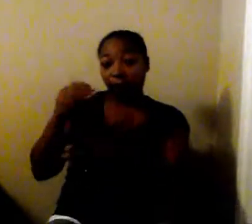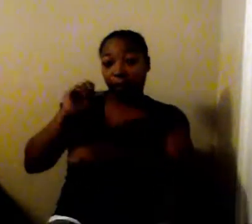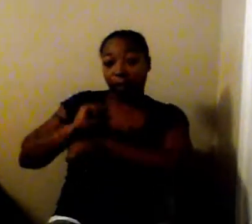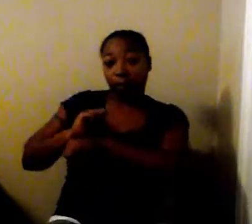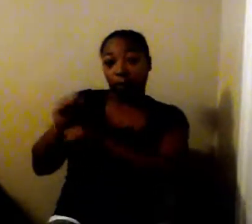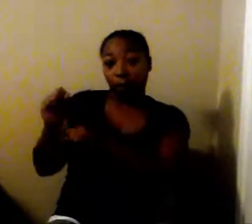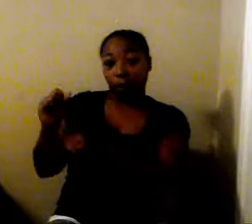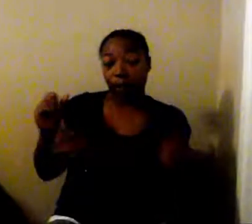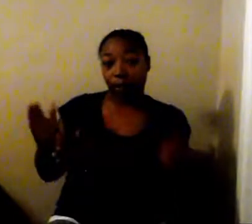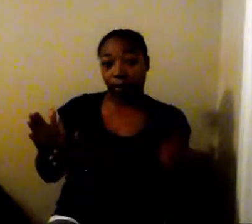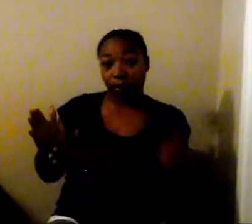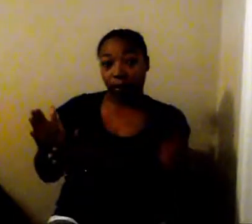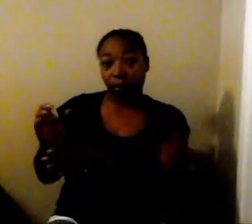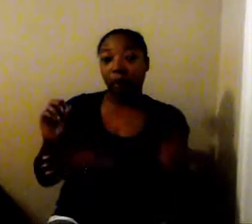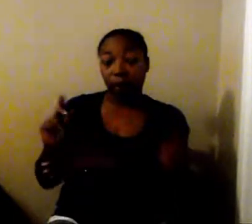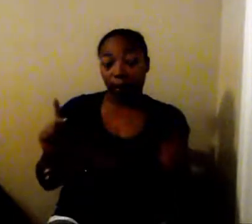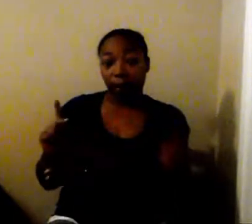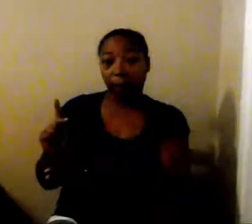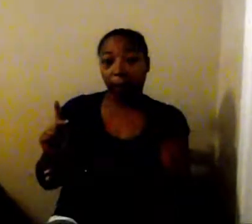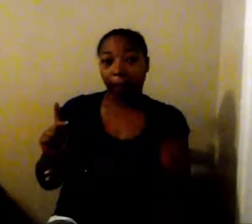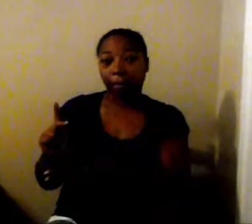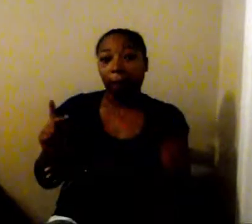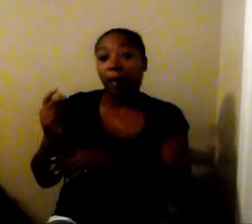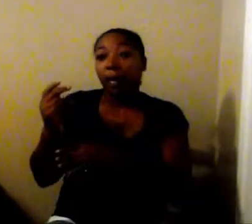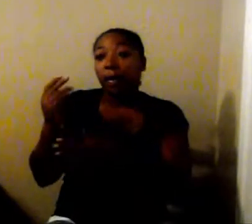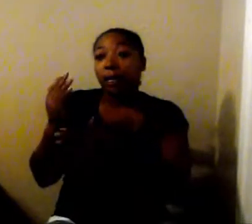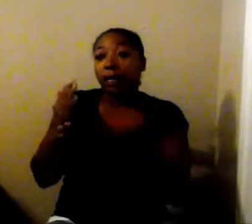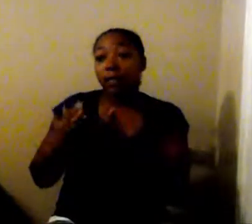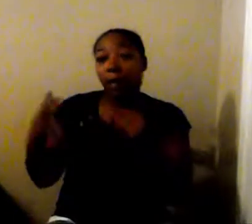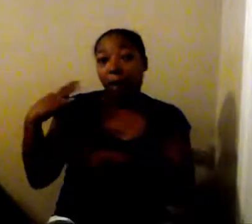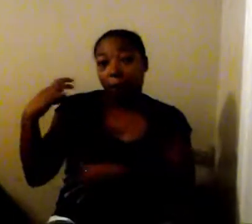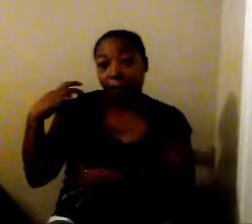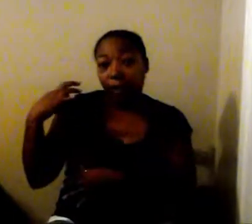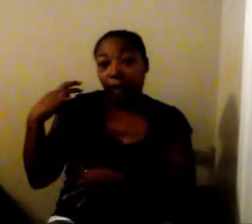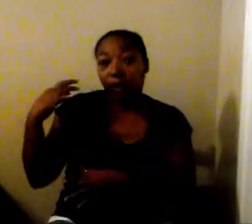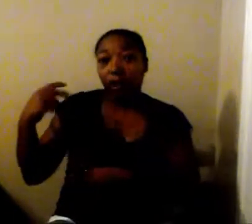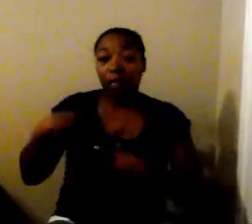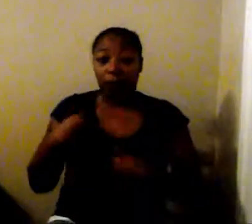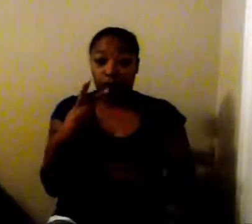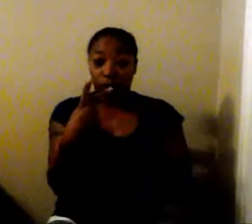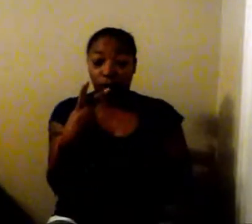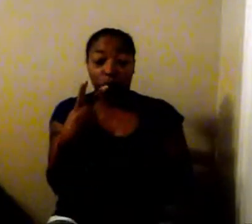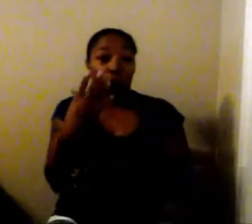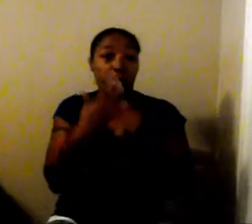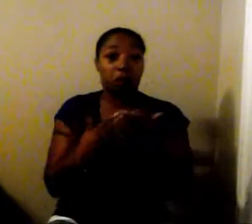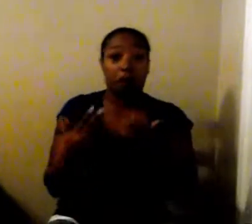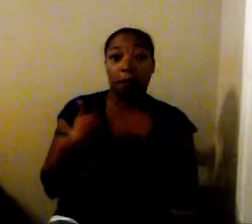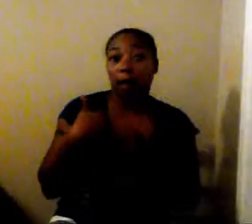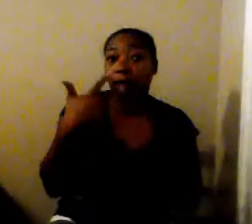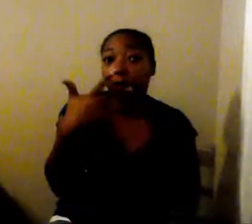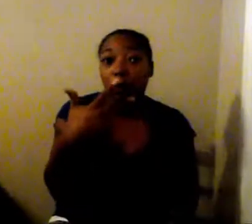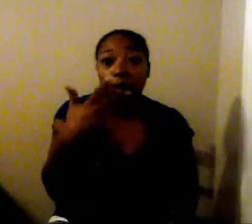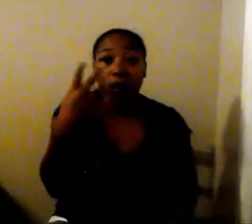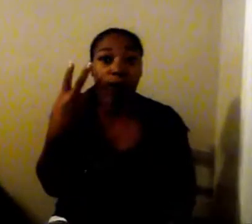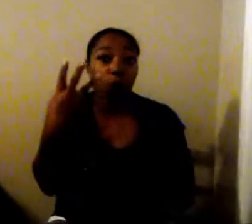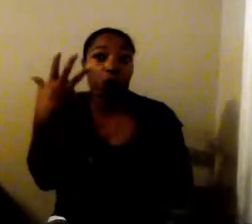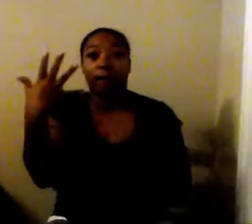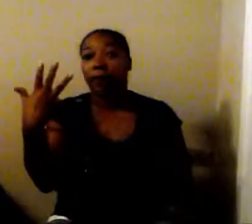previous employers, okay? Some applications have 2, some have 3, 4,